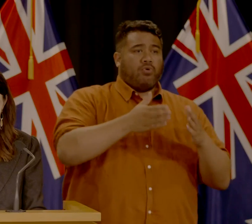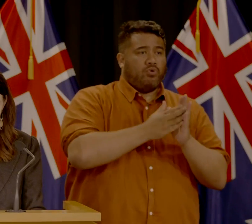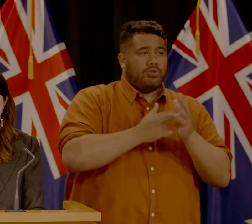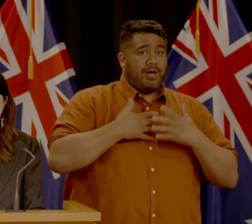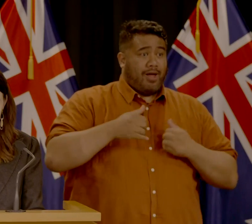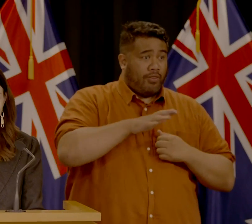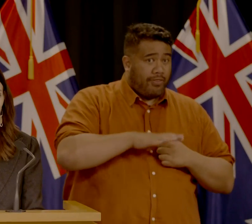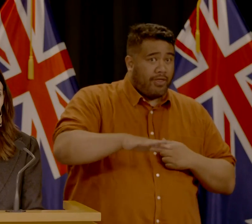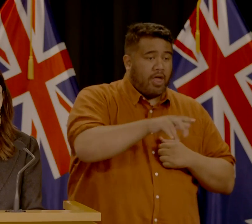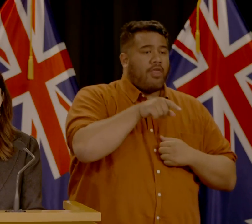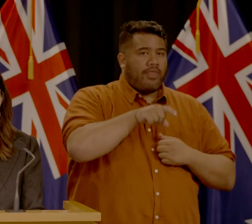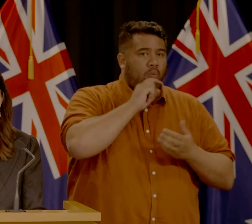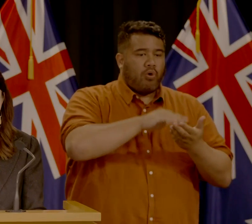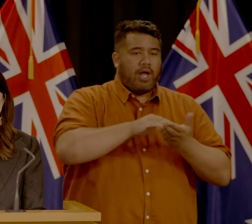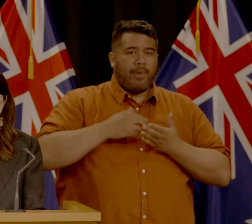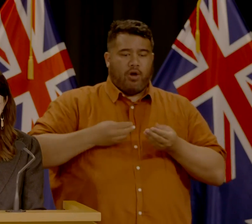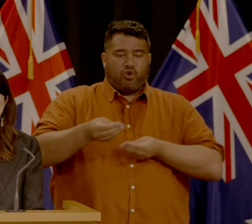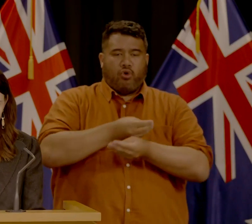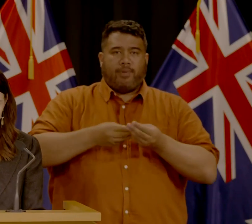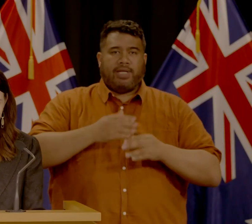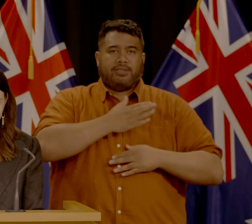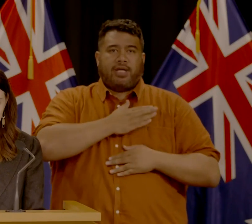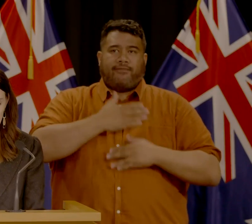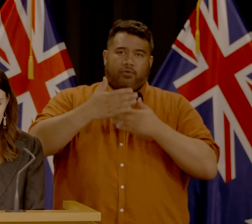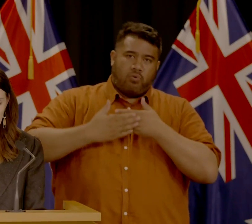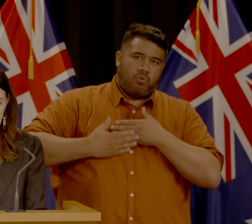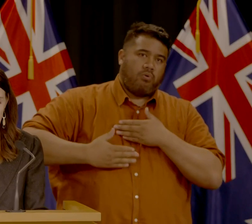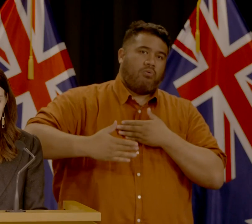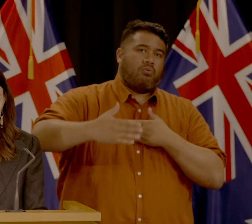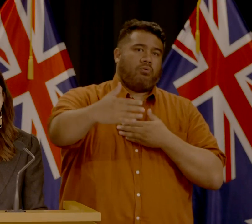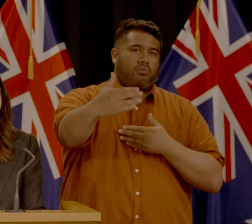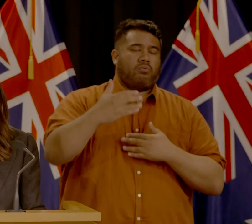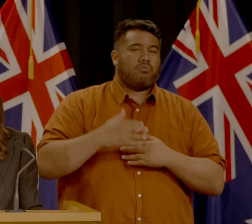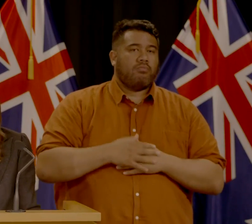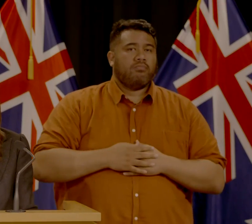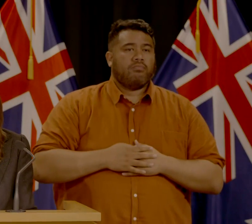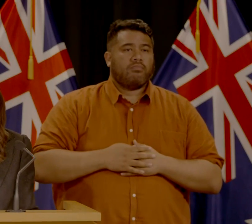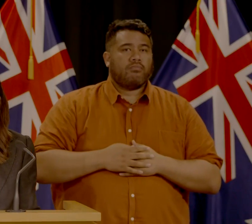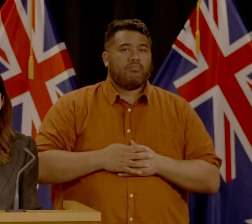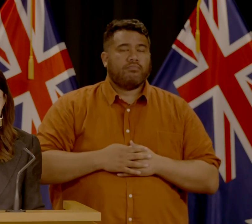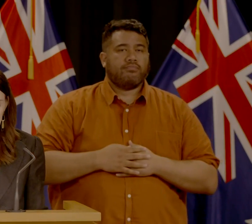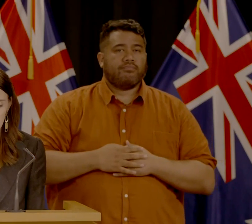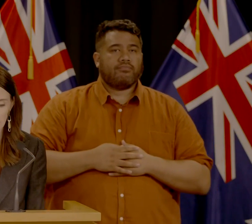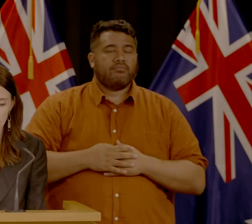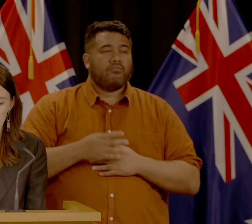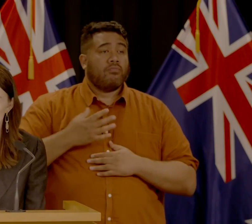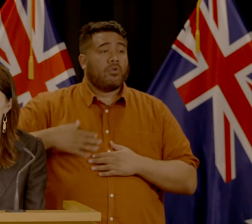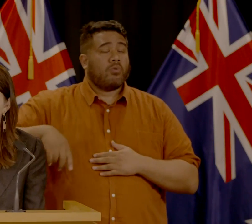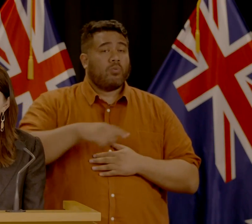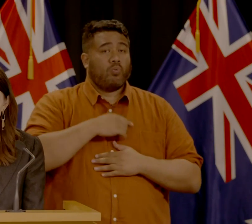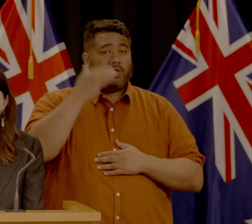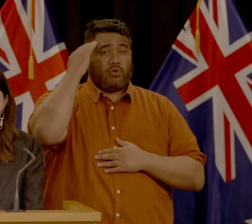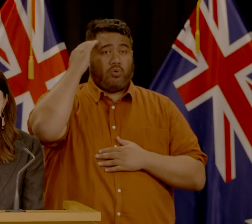weapon in securing our economy for the long run. We know that the significant effect